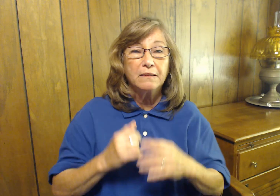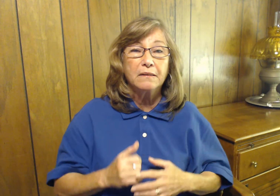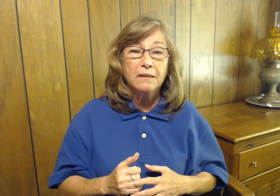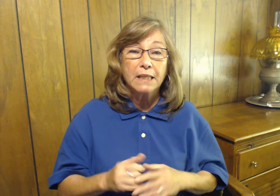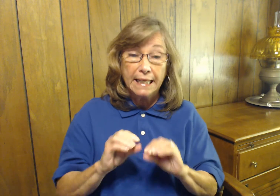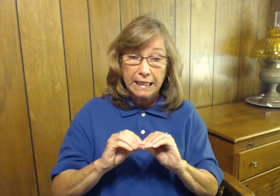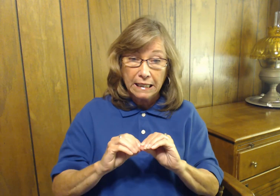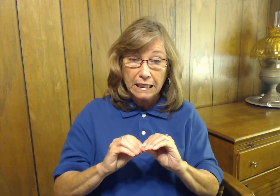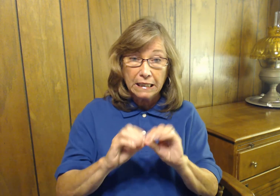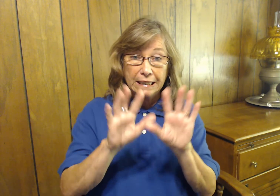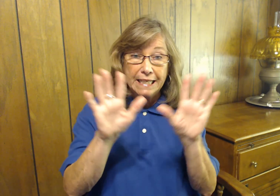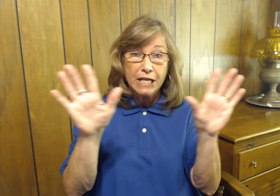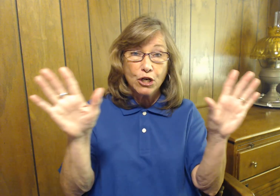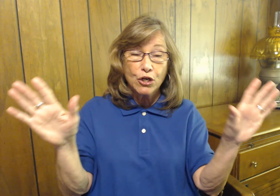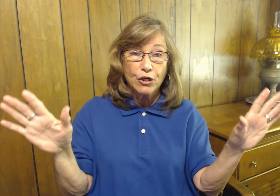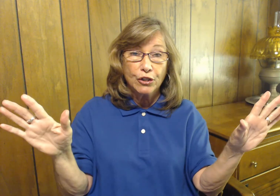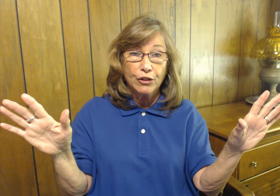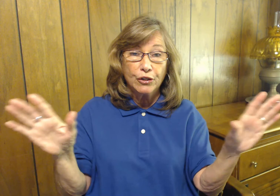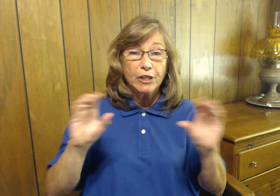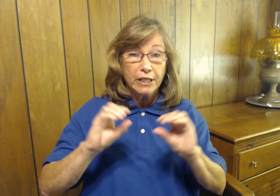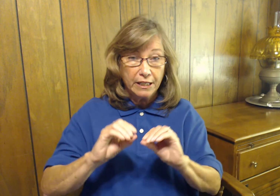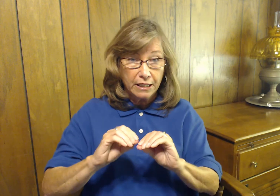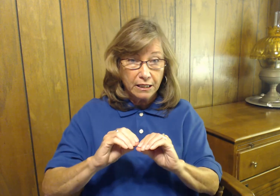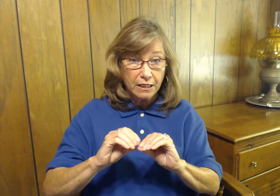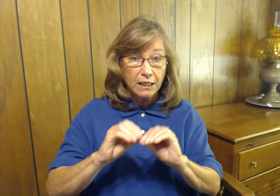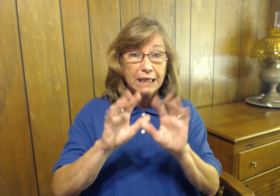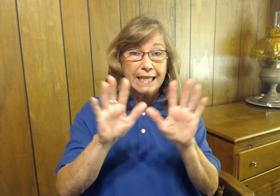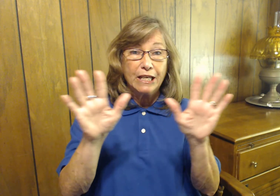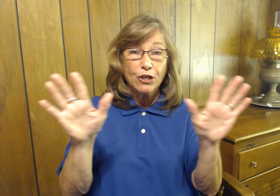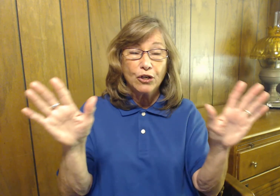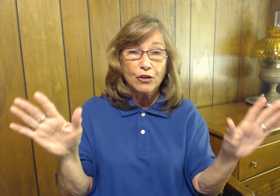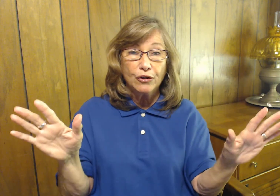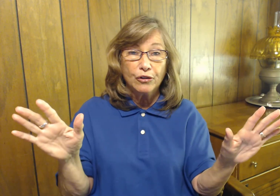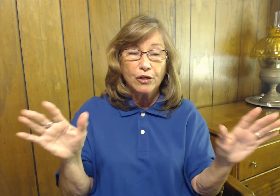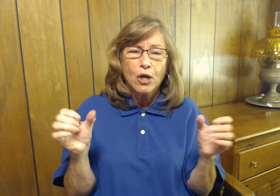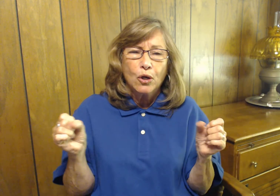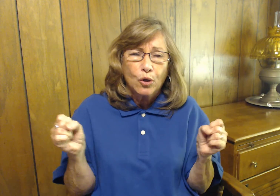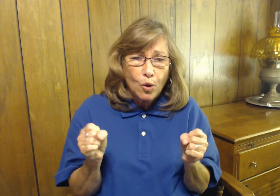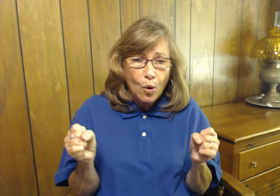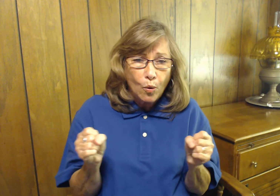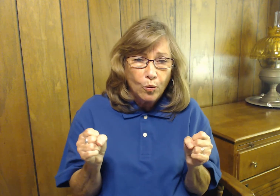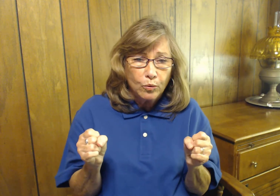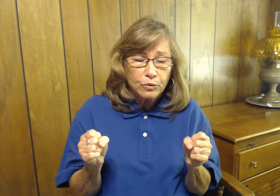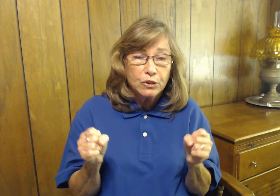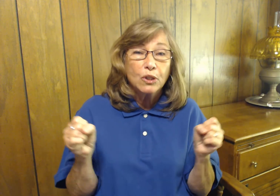clear cold cold